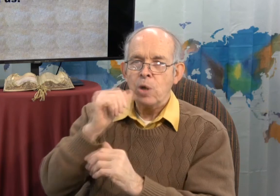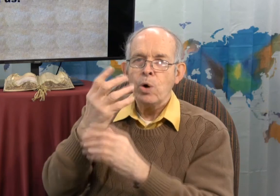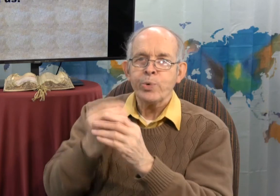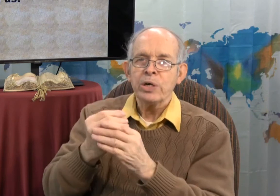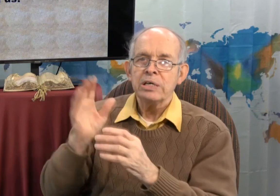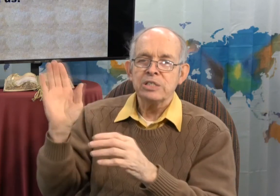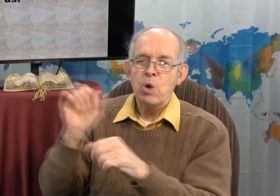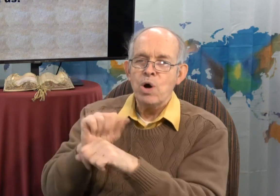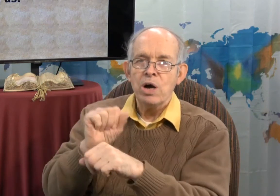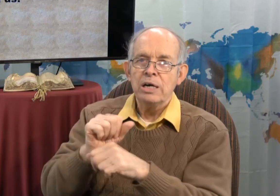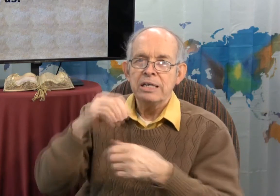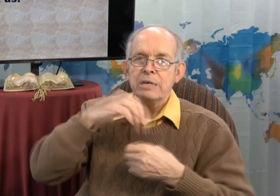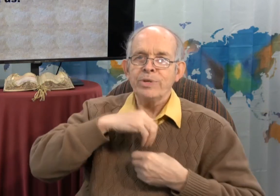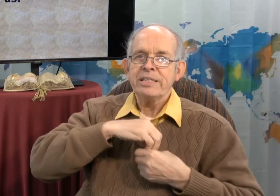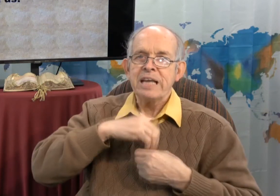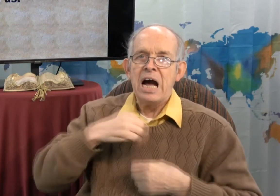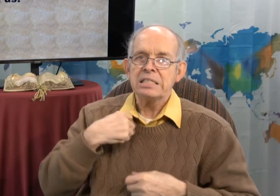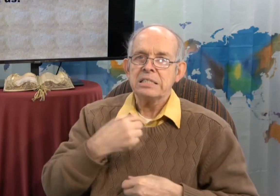touch the Spirit within us,